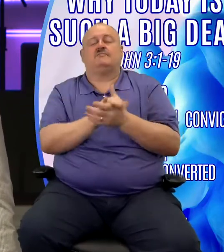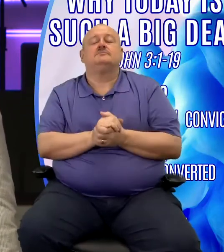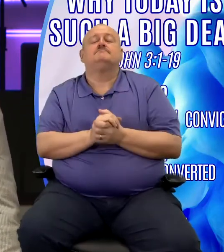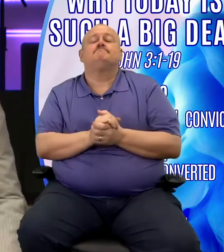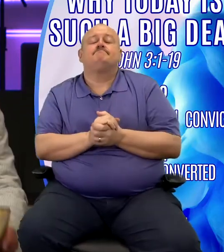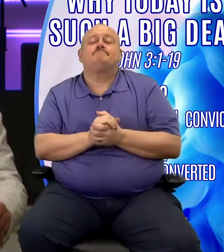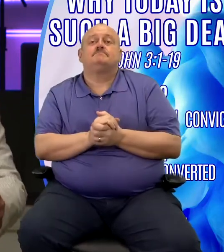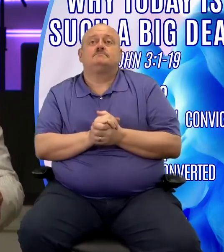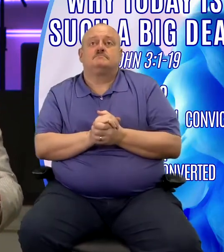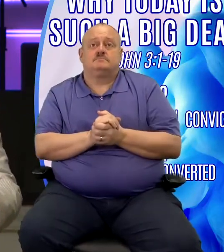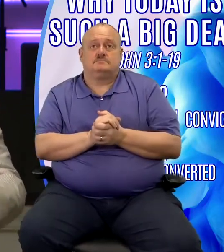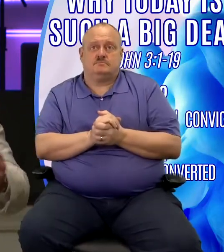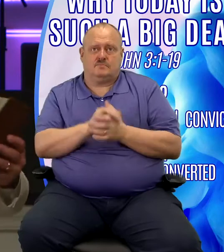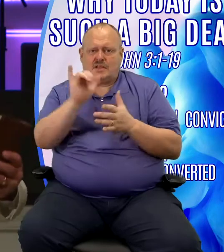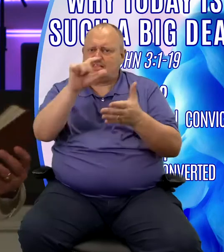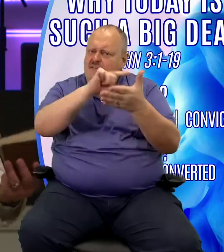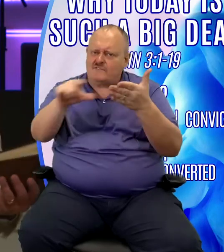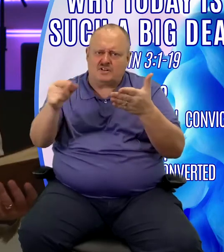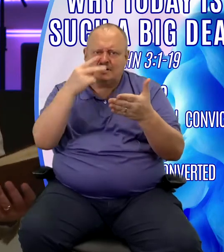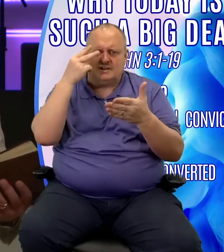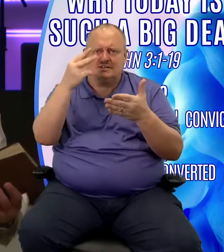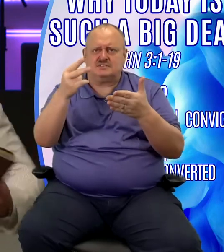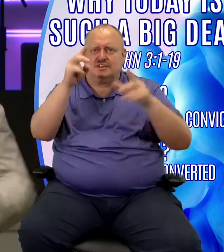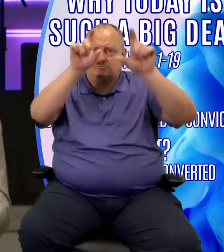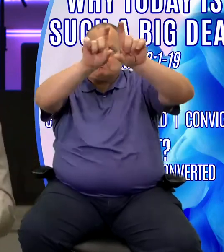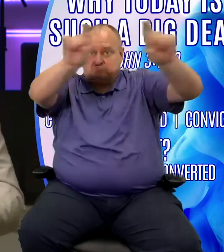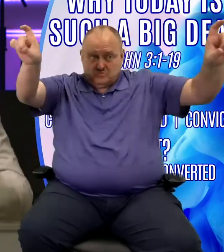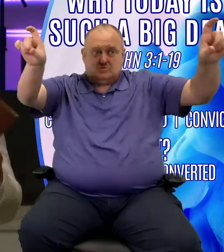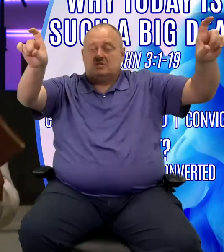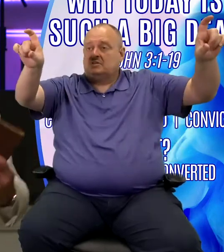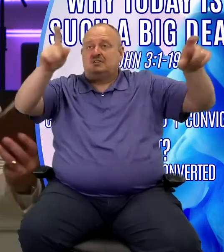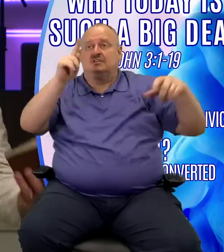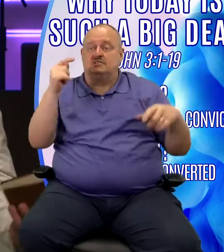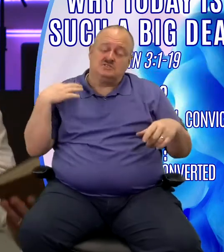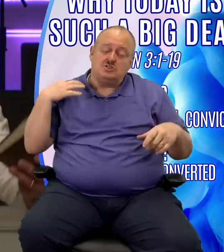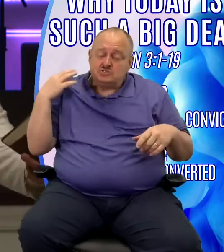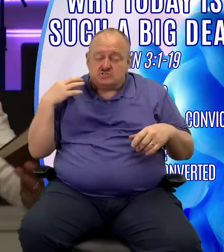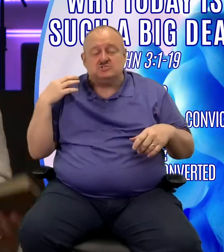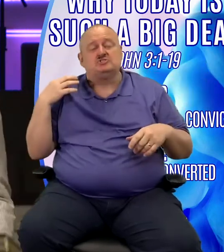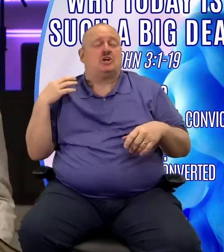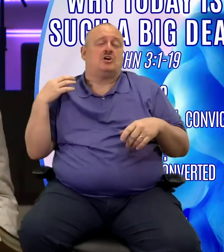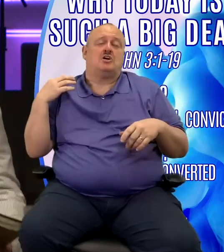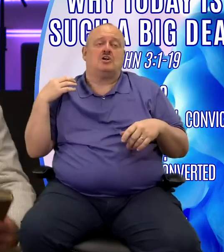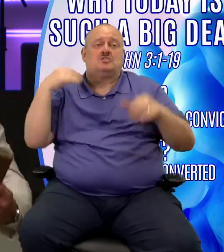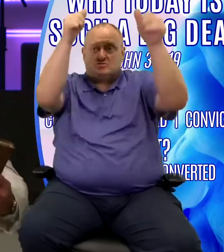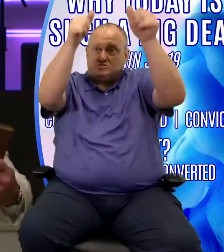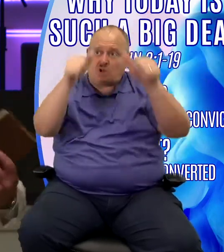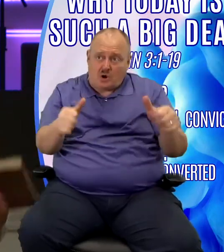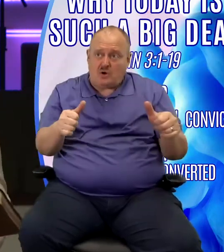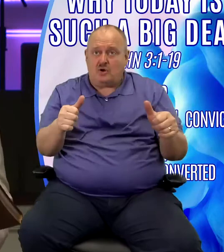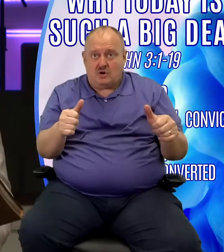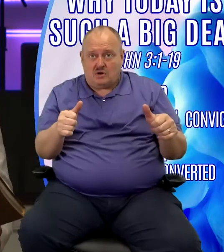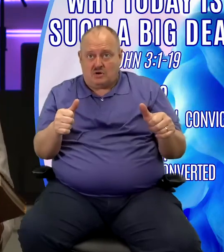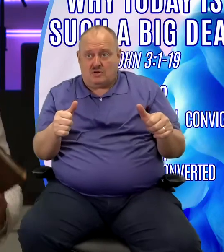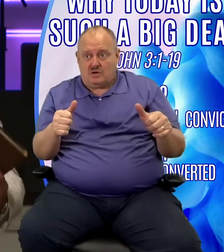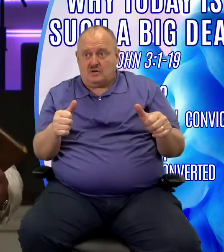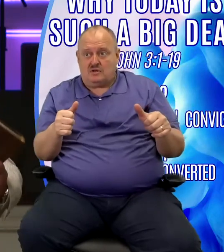life." That verse that we see oftentimes displayed on t-shirts and on signs and posters at sporting events, and rightfully